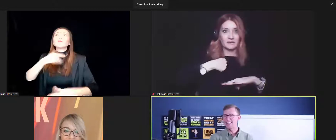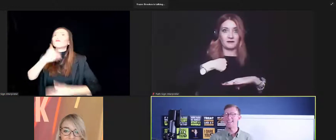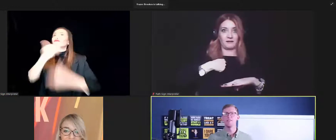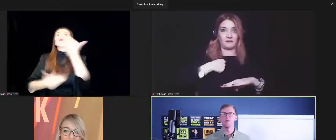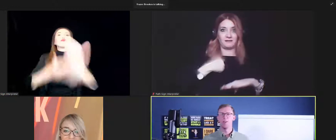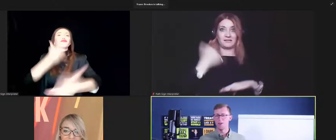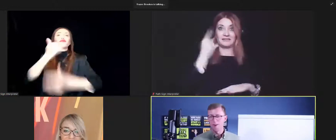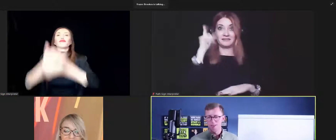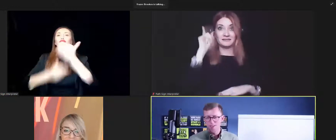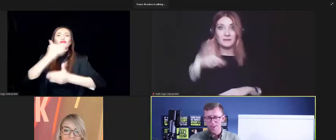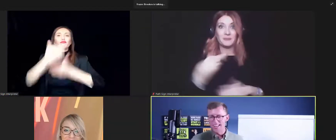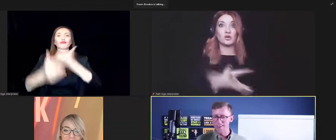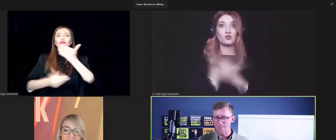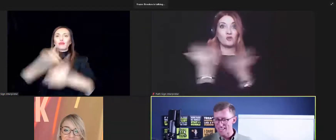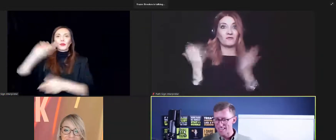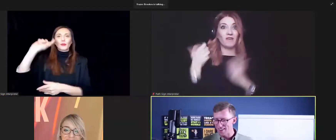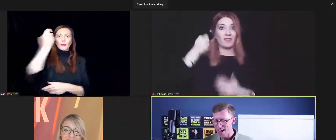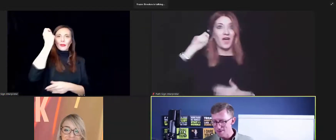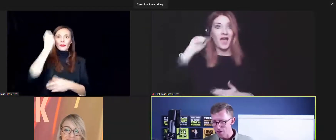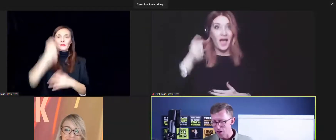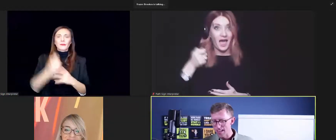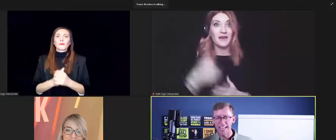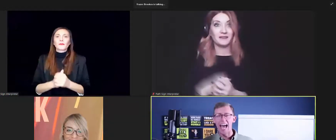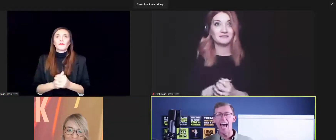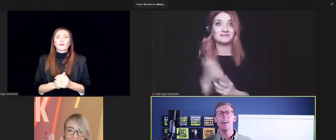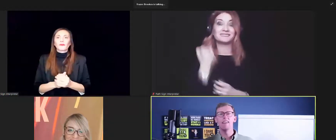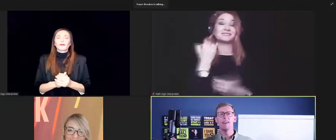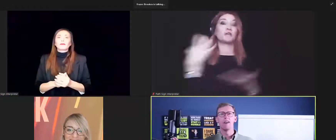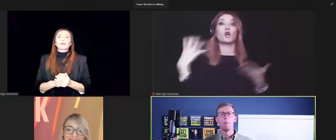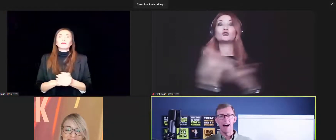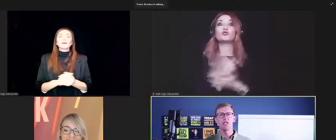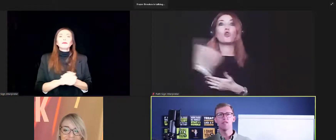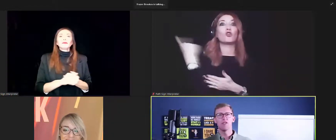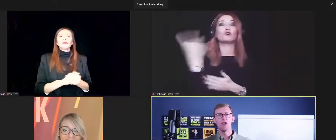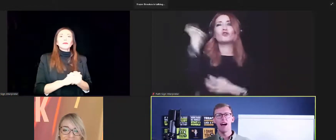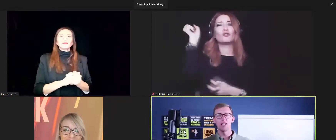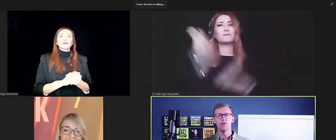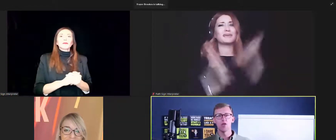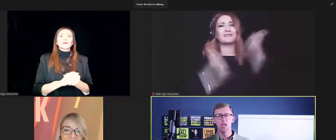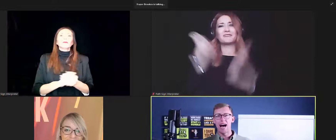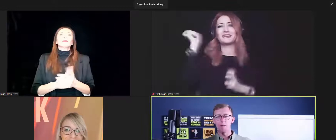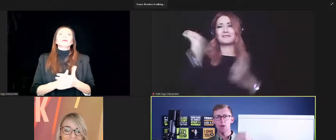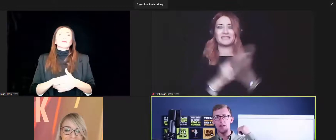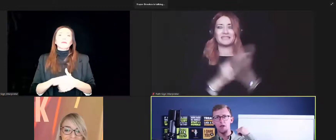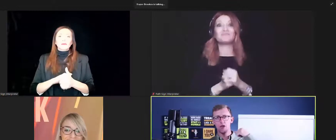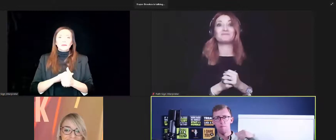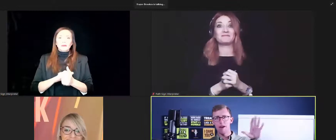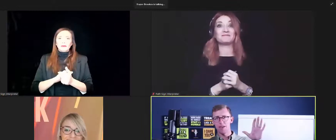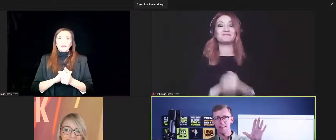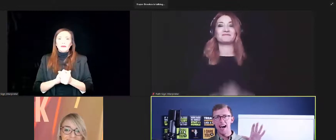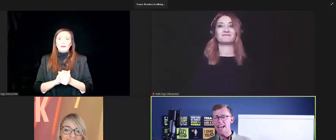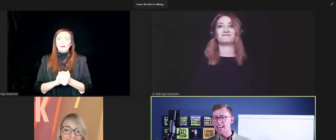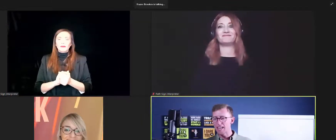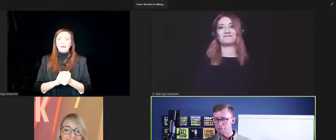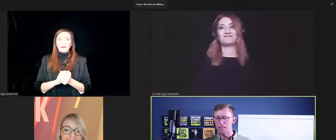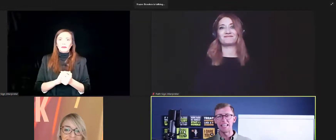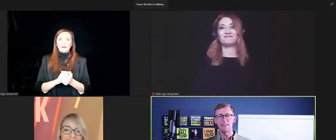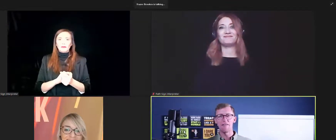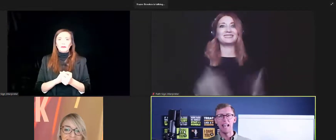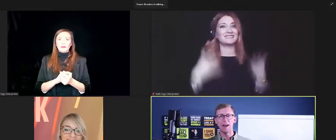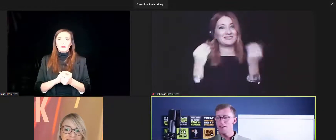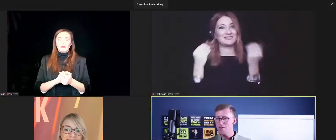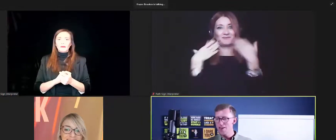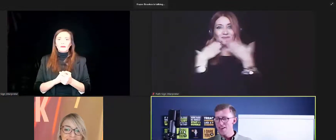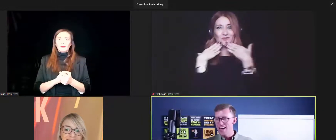Amazing. Thank you so much, Julie. That was incredible. And again, massive congrats for just absolutely smashing that in a completely